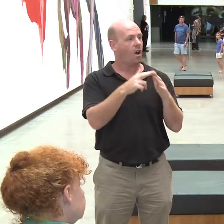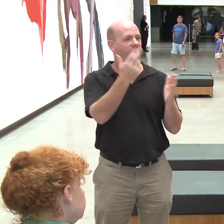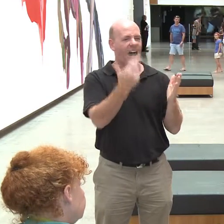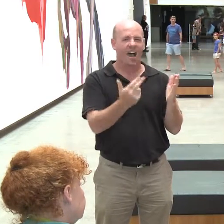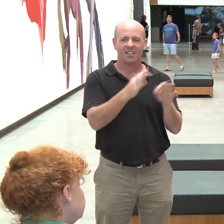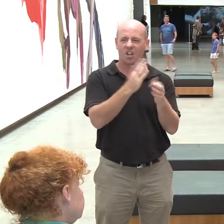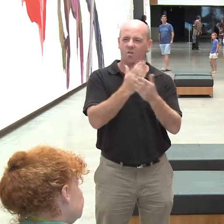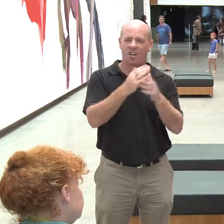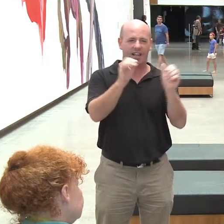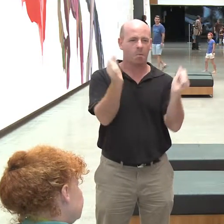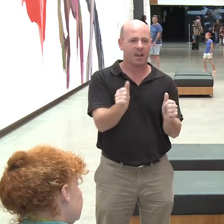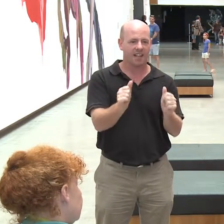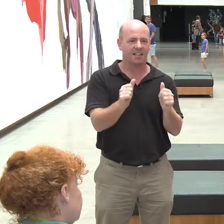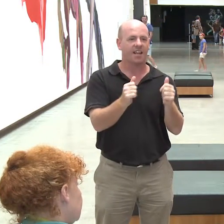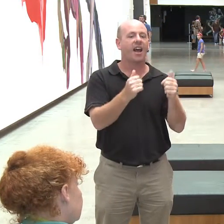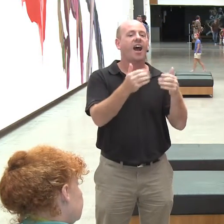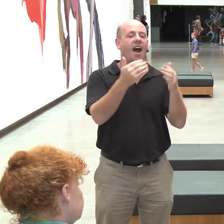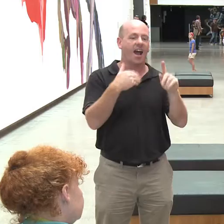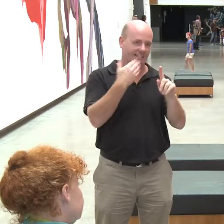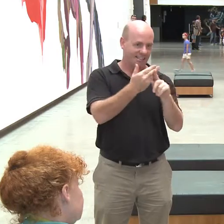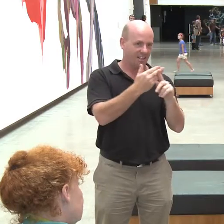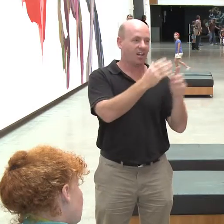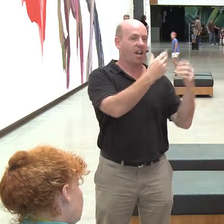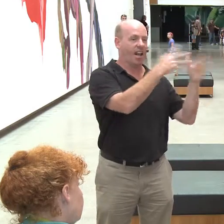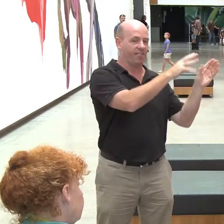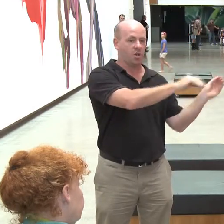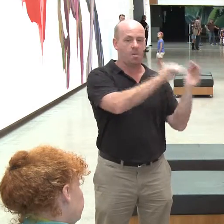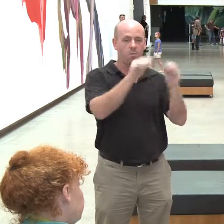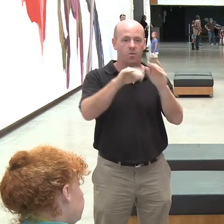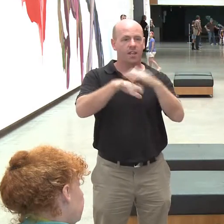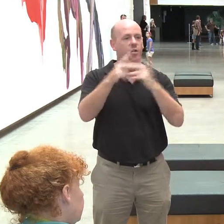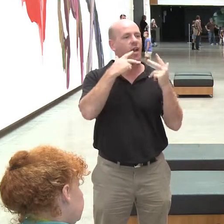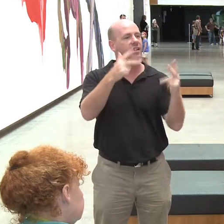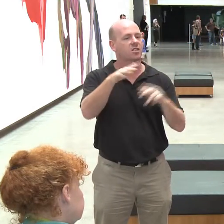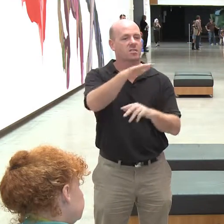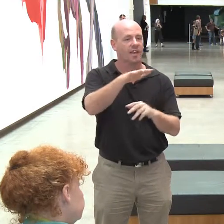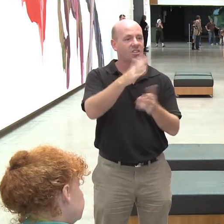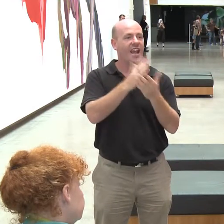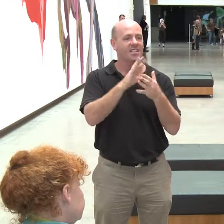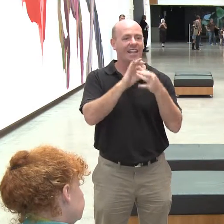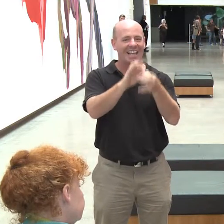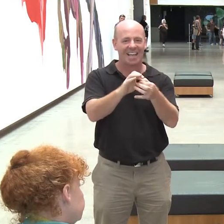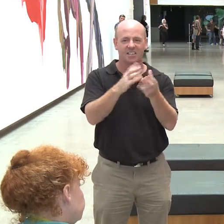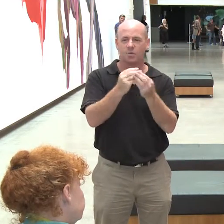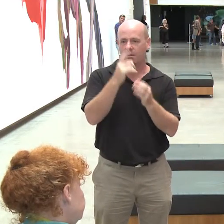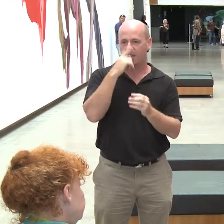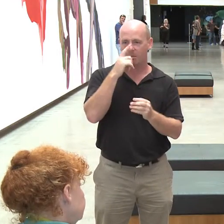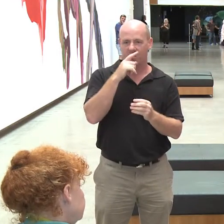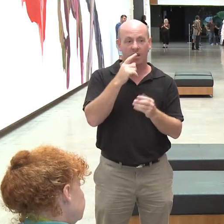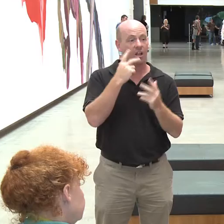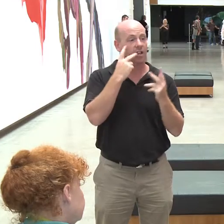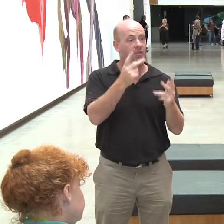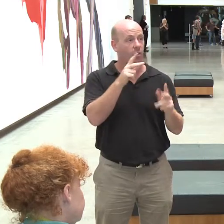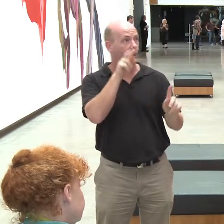really completed until it moves from the studio into the exhibition space, where it can actually engage with someone and where the viewer